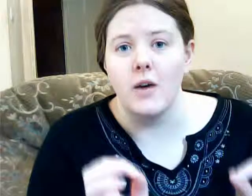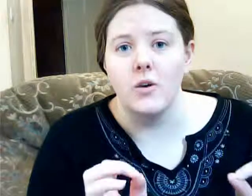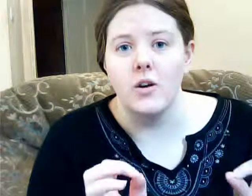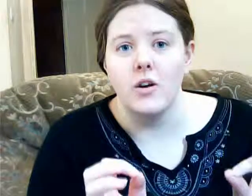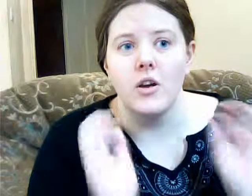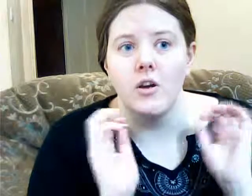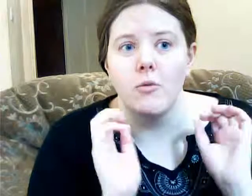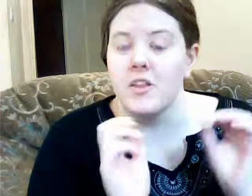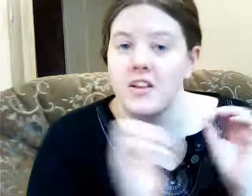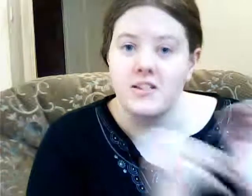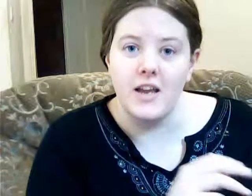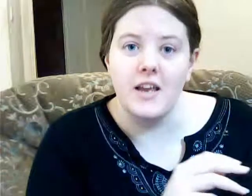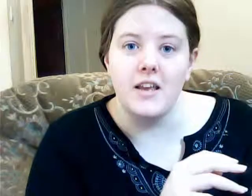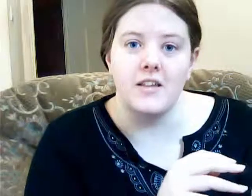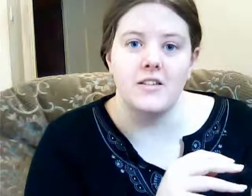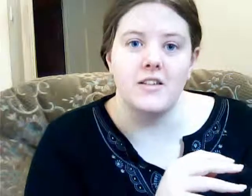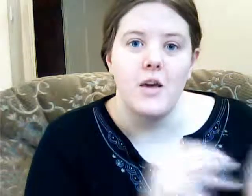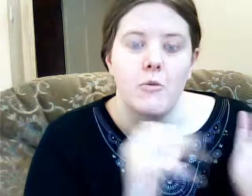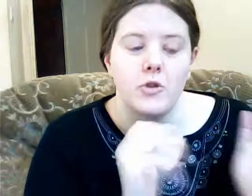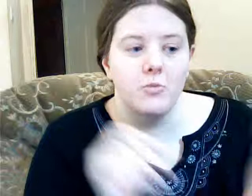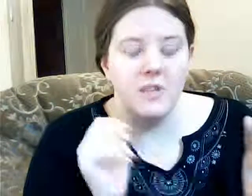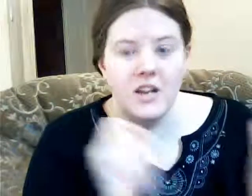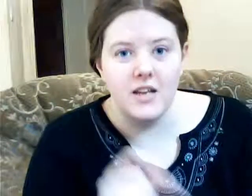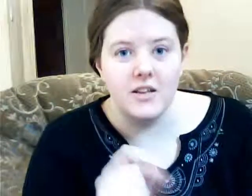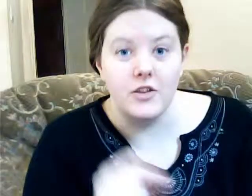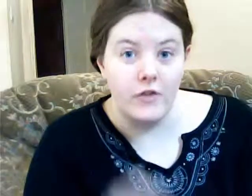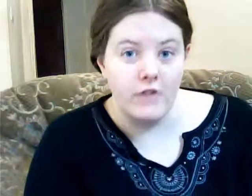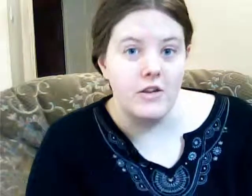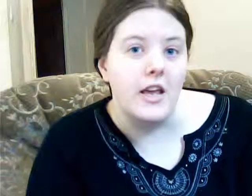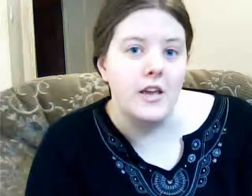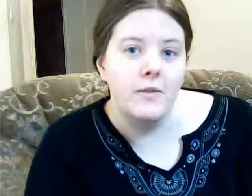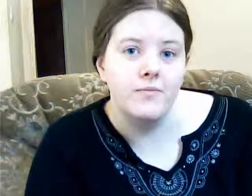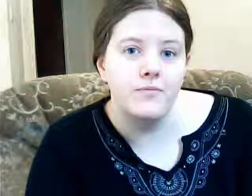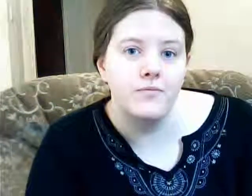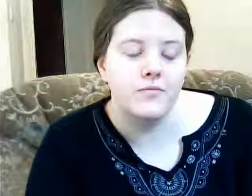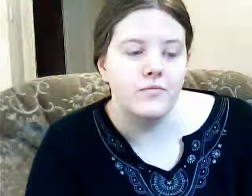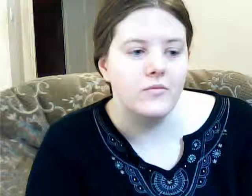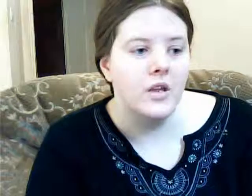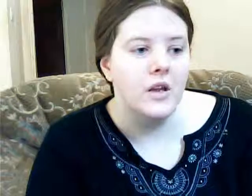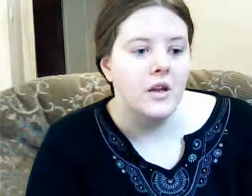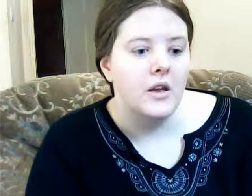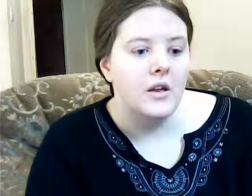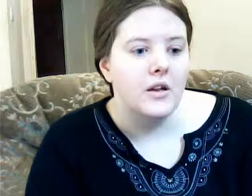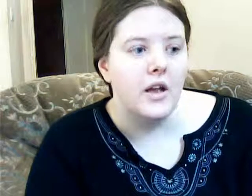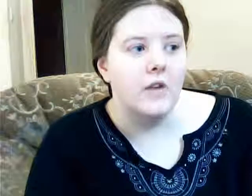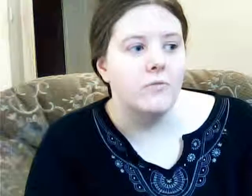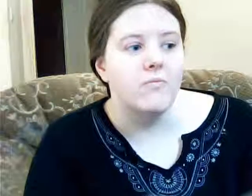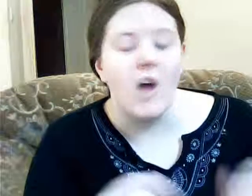when they say it is which should be later this very year now i